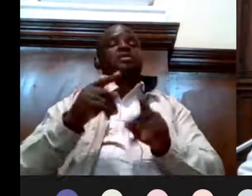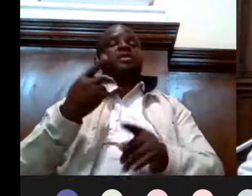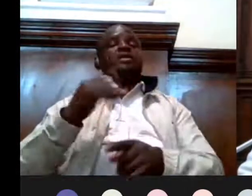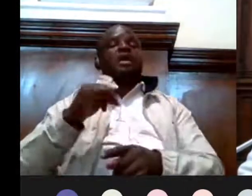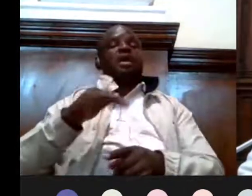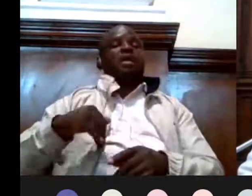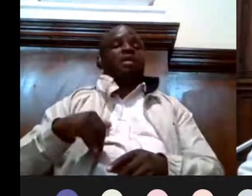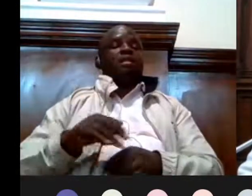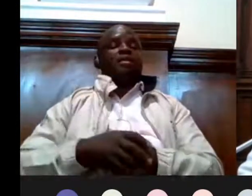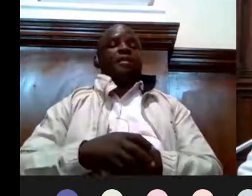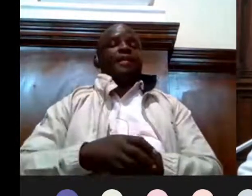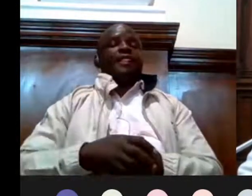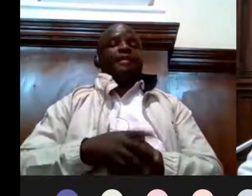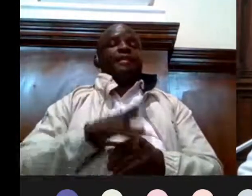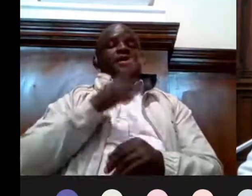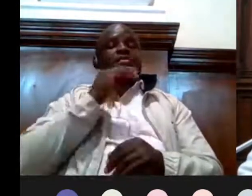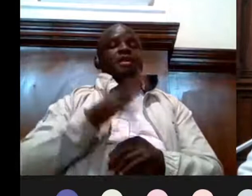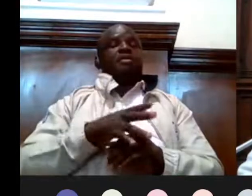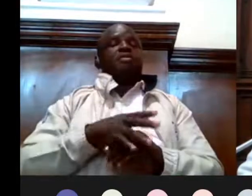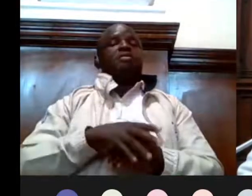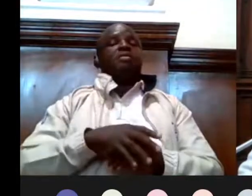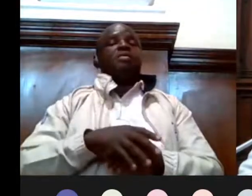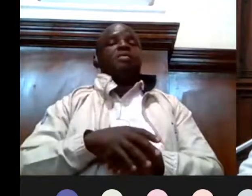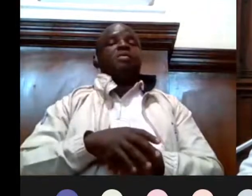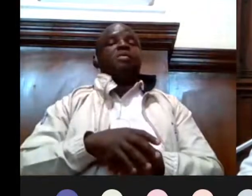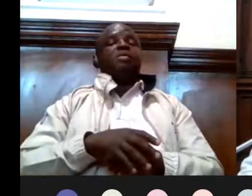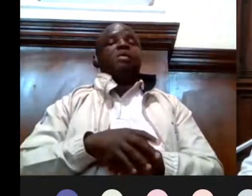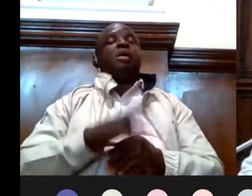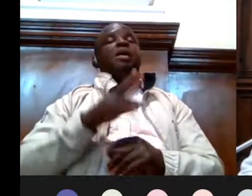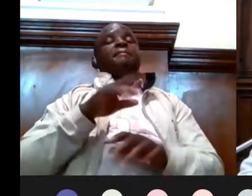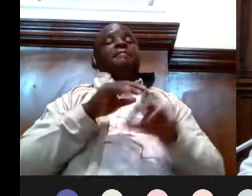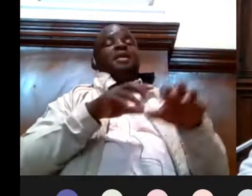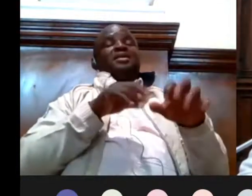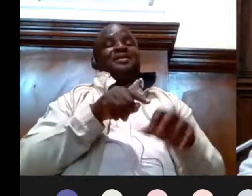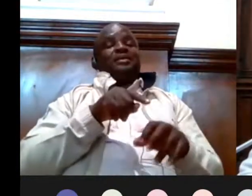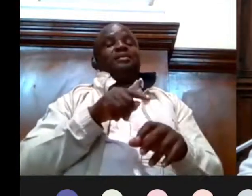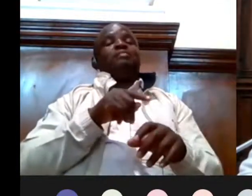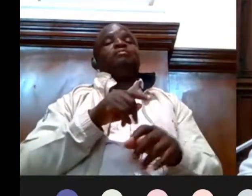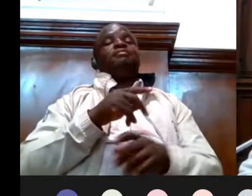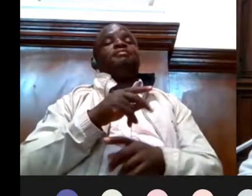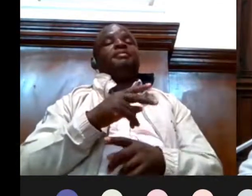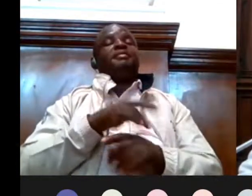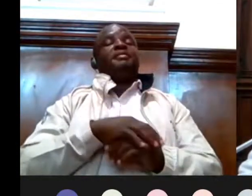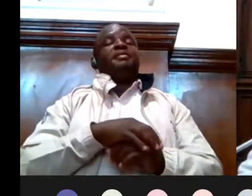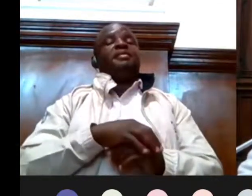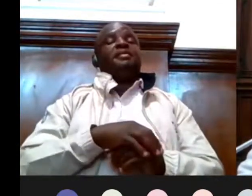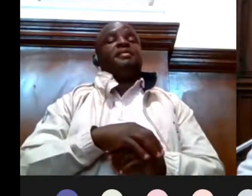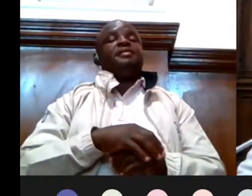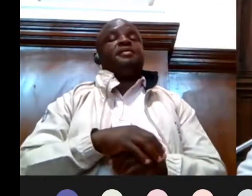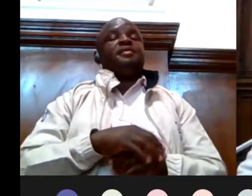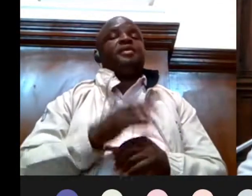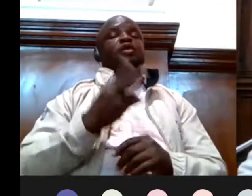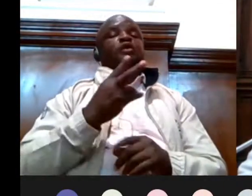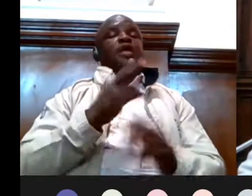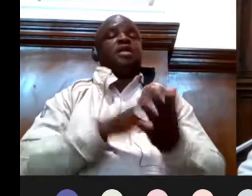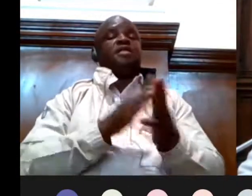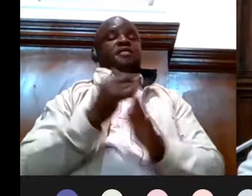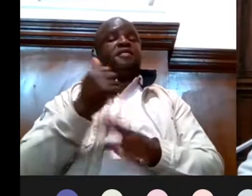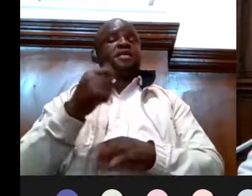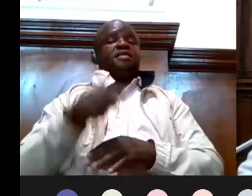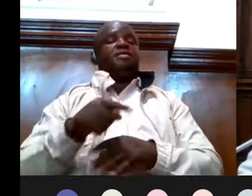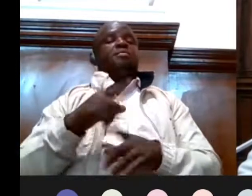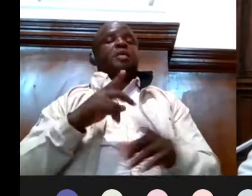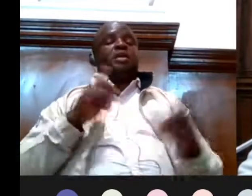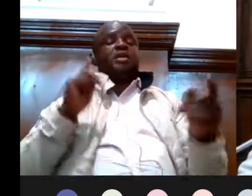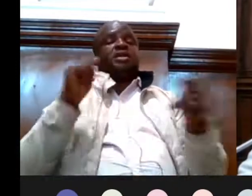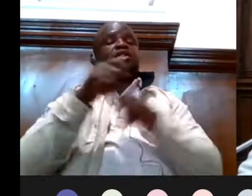behind. Honorable Speaker, the historic march of the 1956 generation of women was a turning